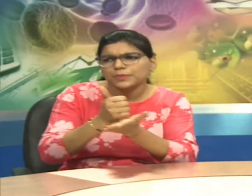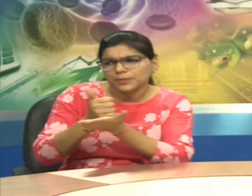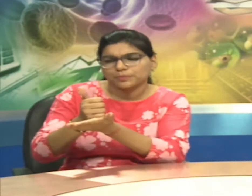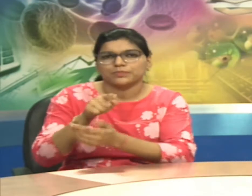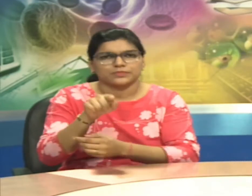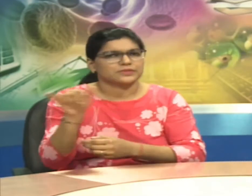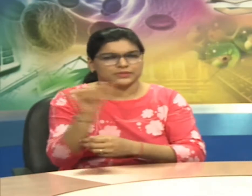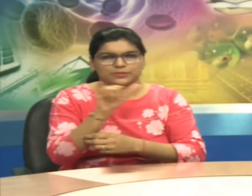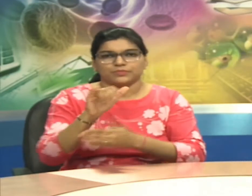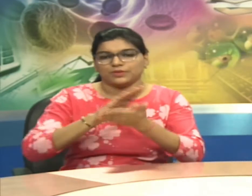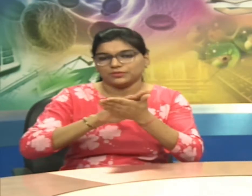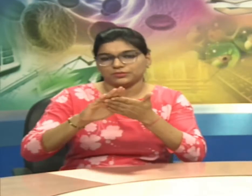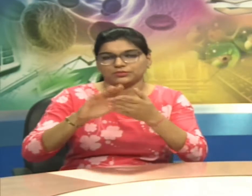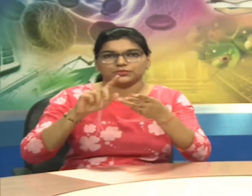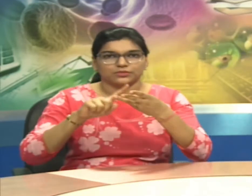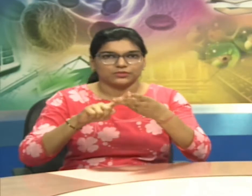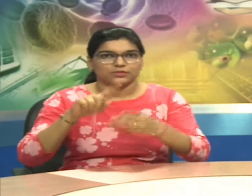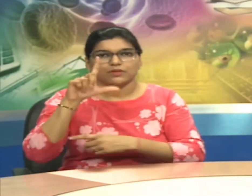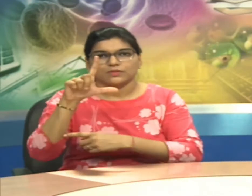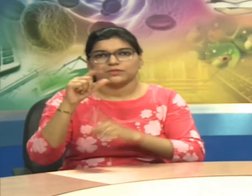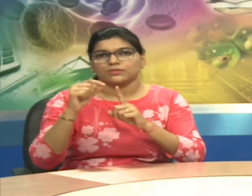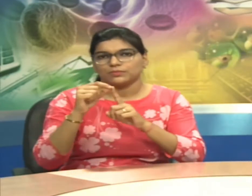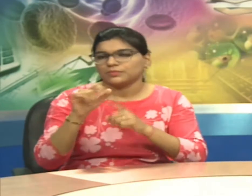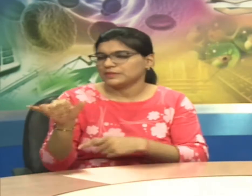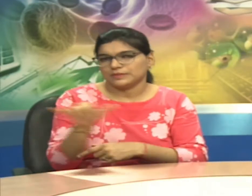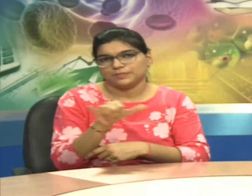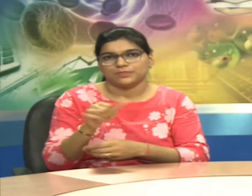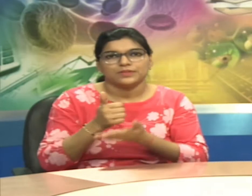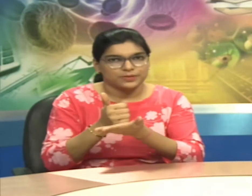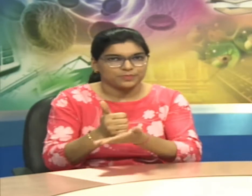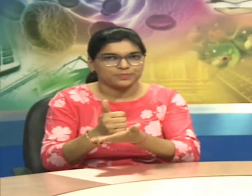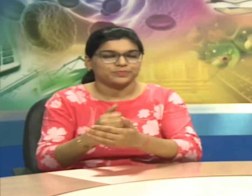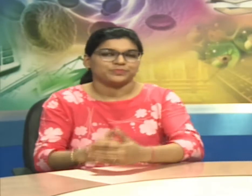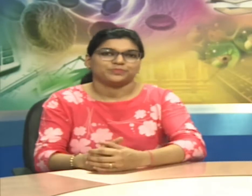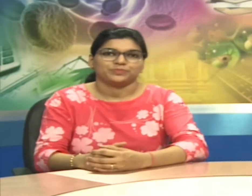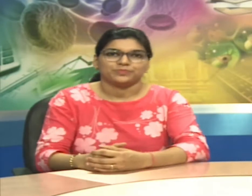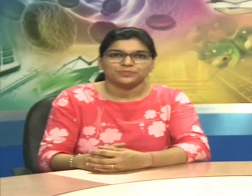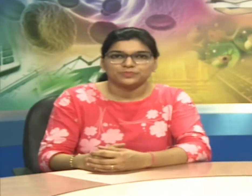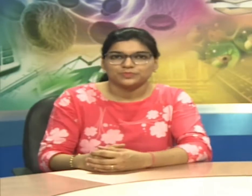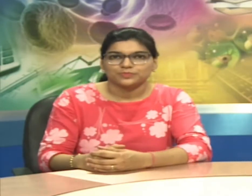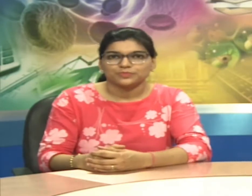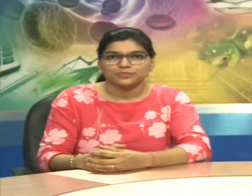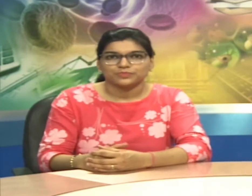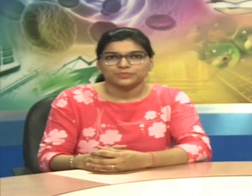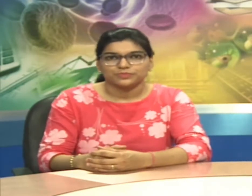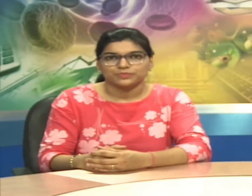Next word is auxiliary, which means help. It is a synonym of help.